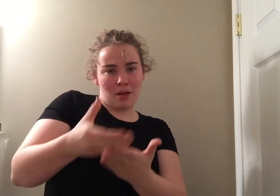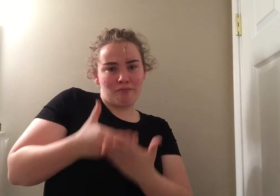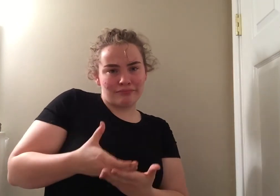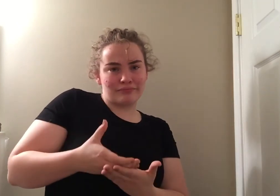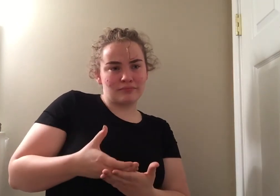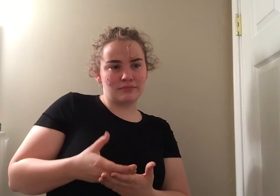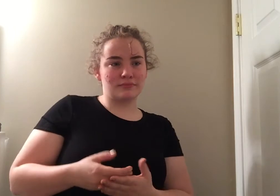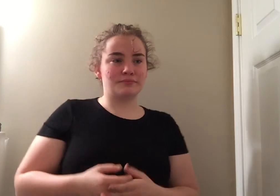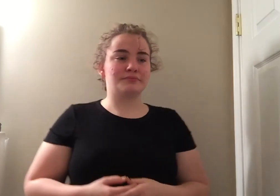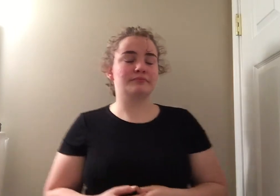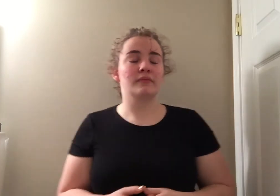only